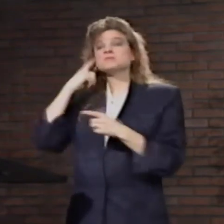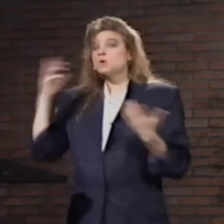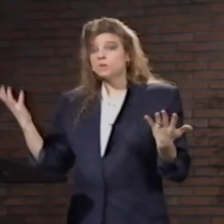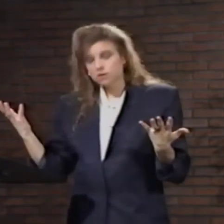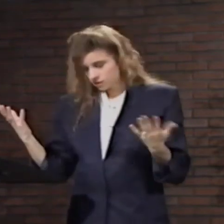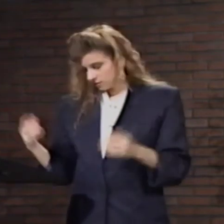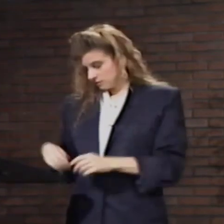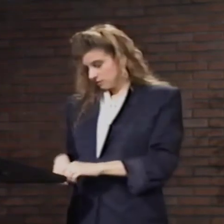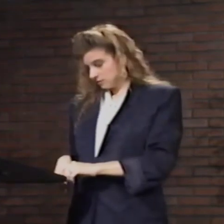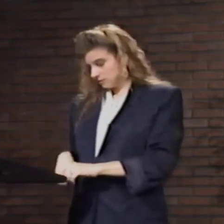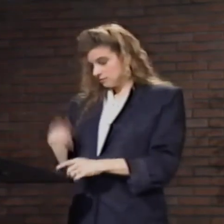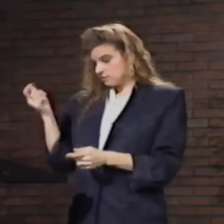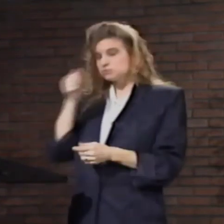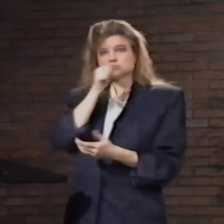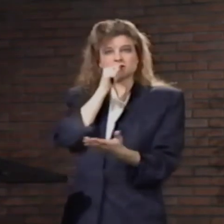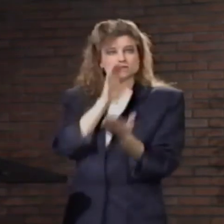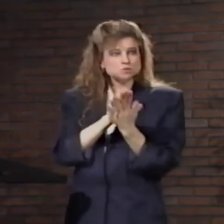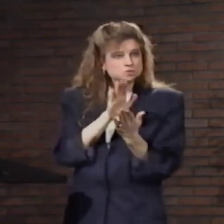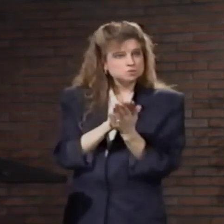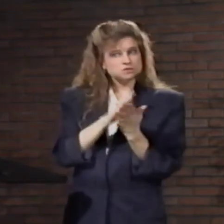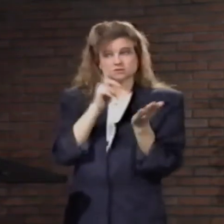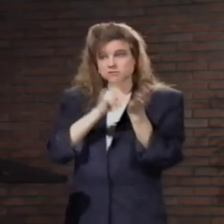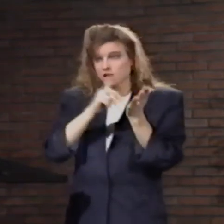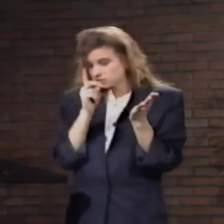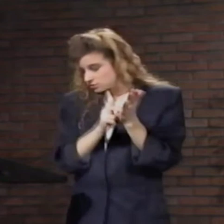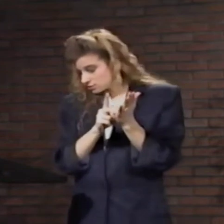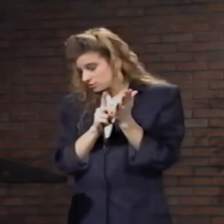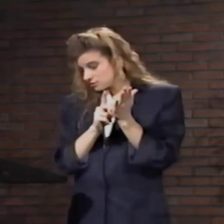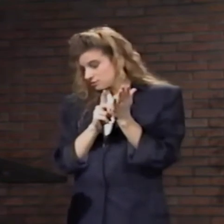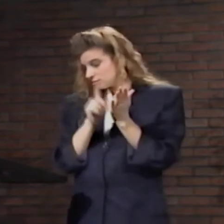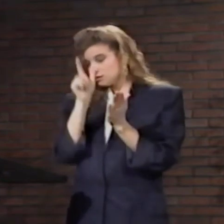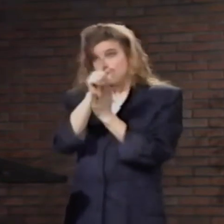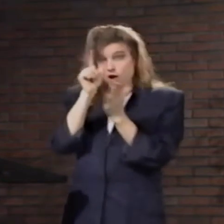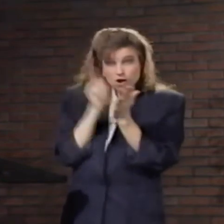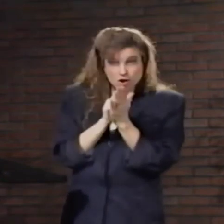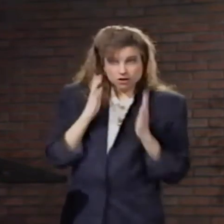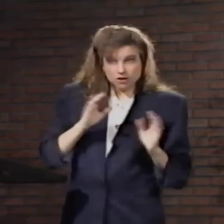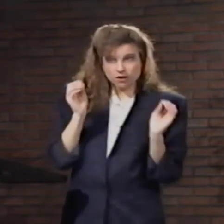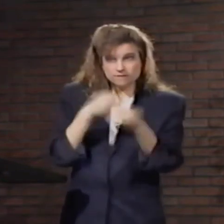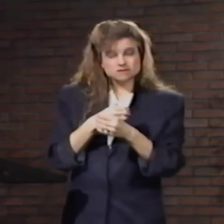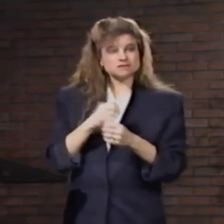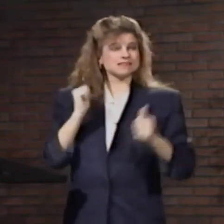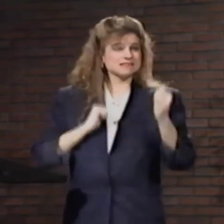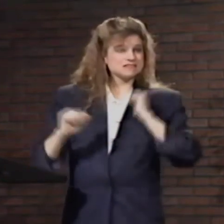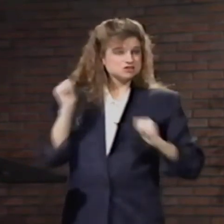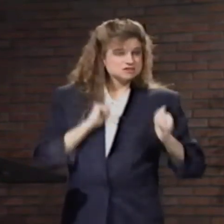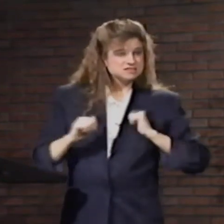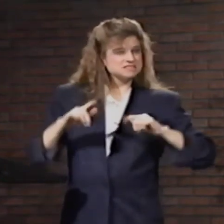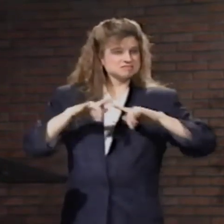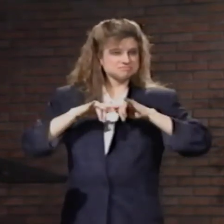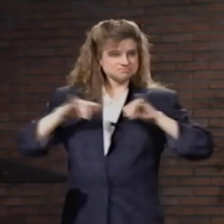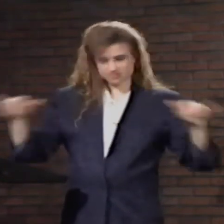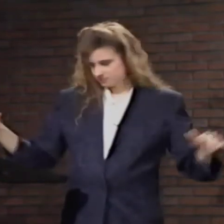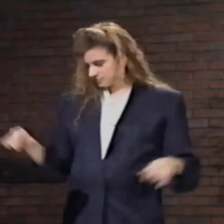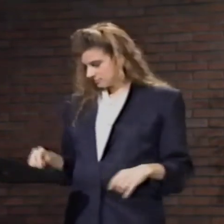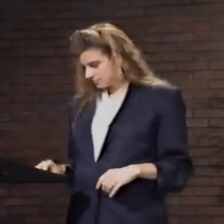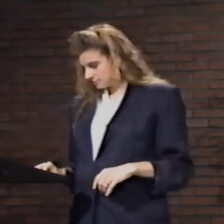In Title III, they can be used for private schools, doctor's appointments, meetings with lawyers,